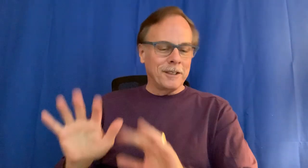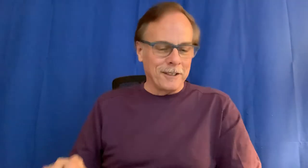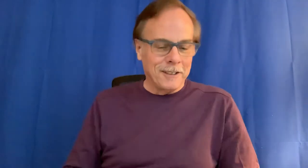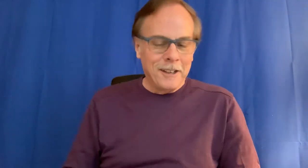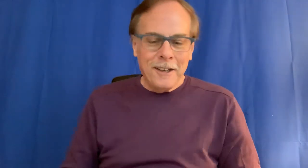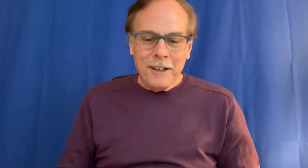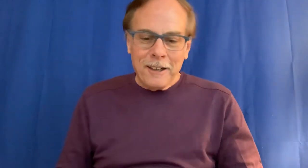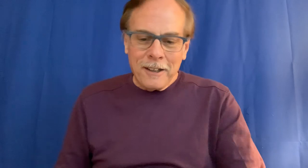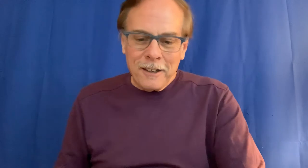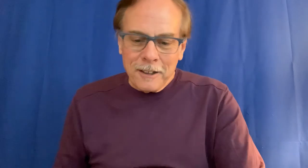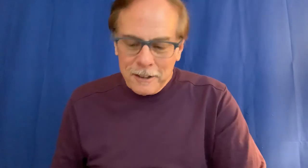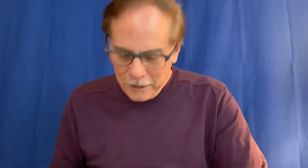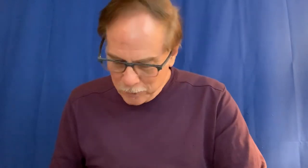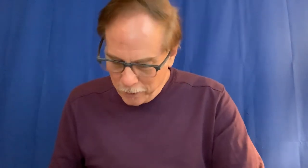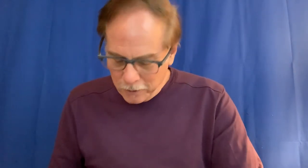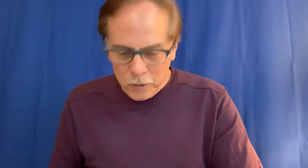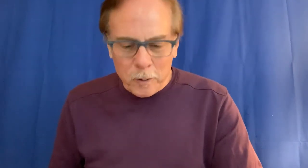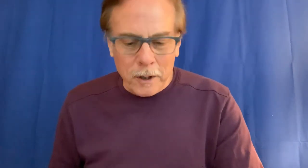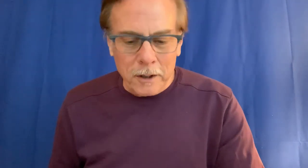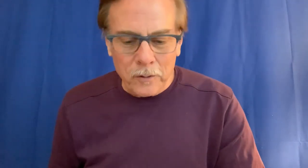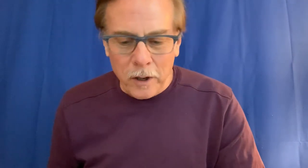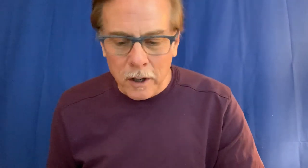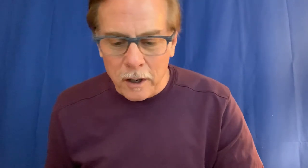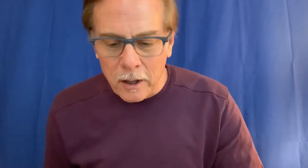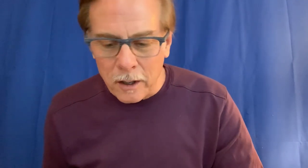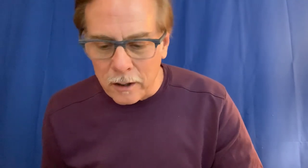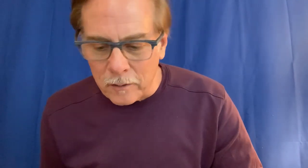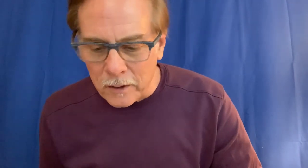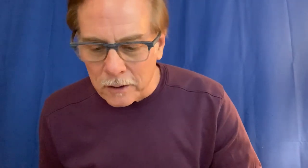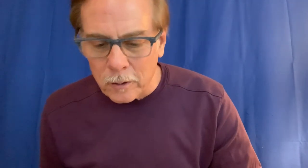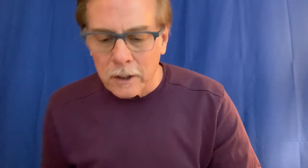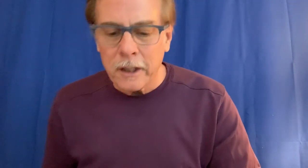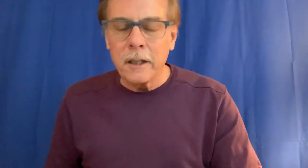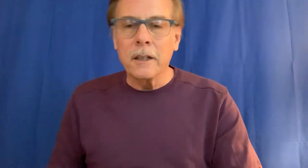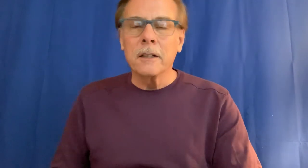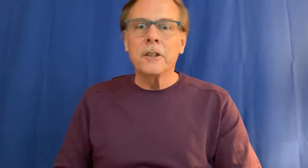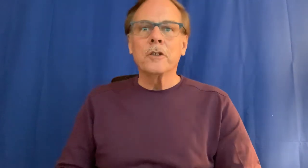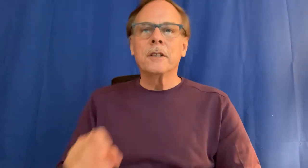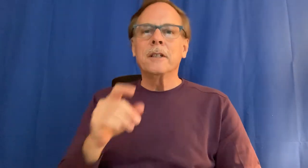kidding. Next page, 295. Dental cleaning. Clean your teeth.